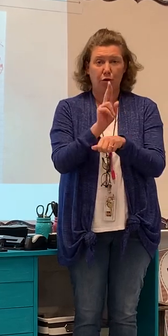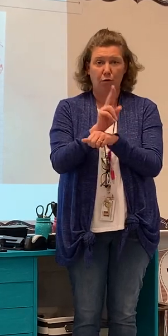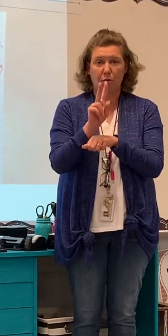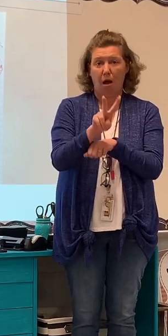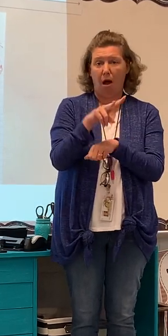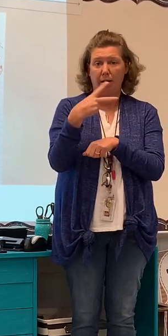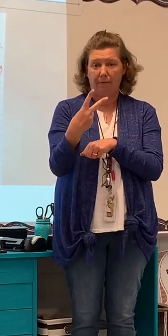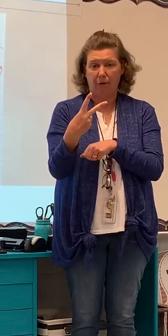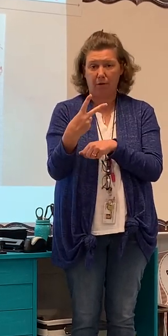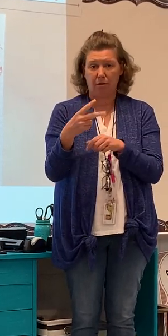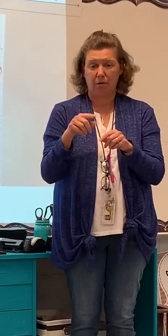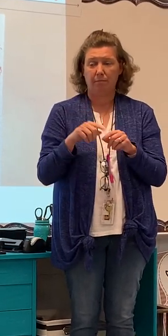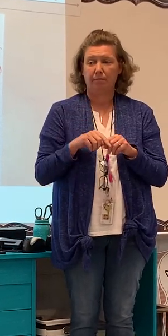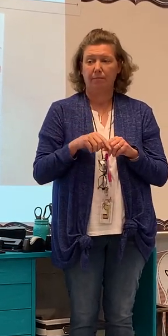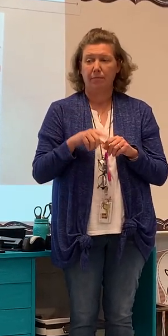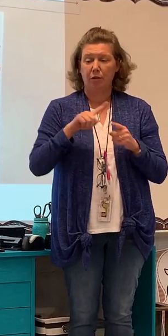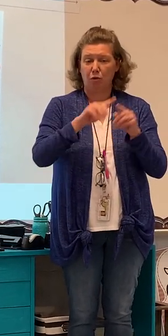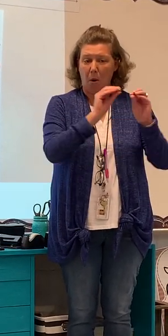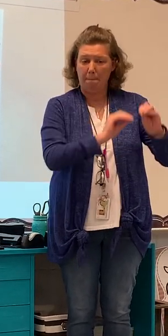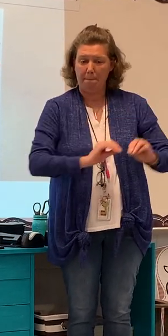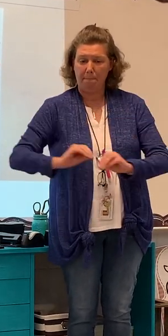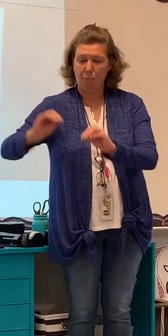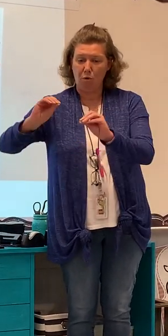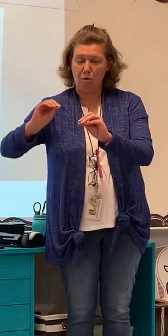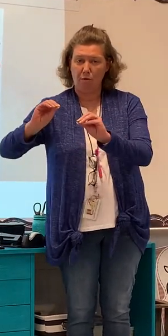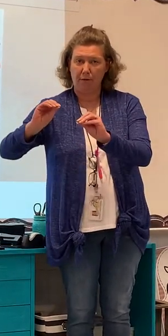operation to move things to the right side,